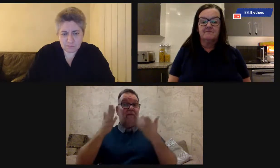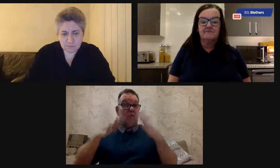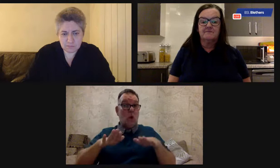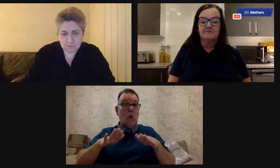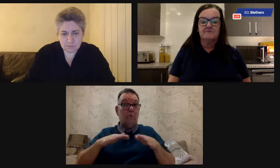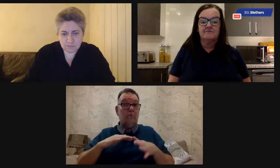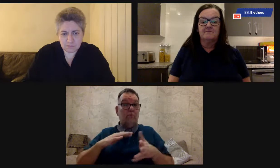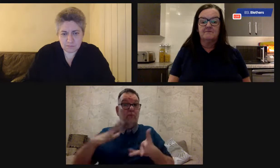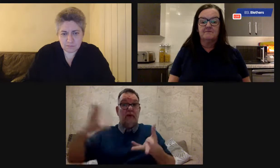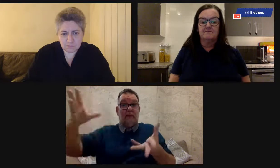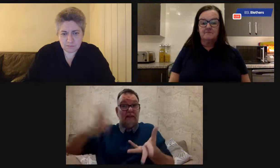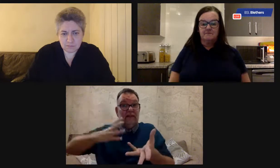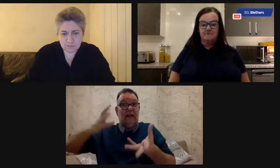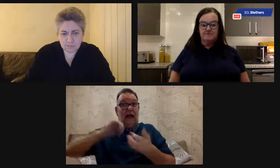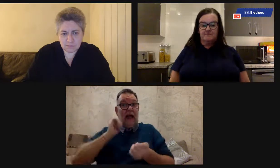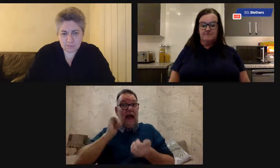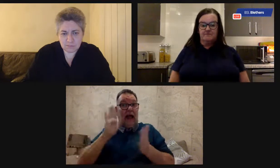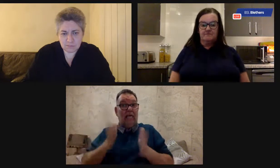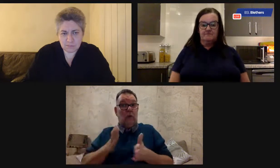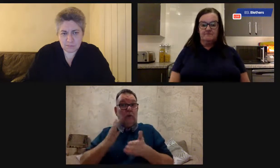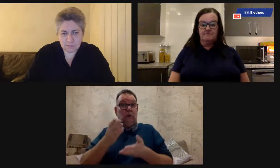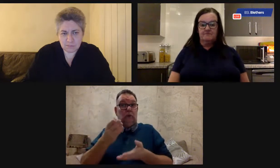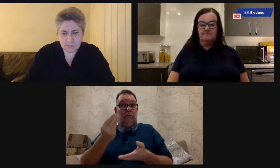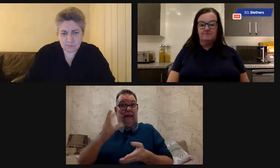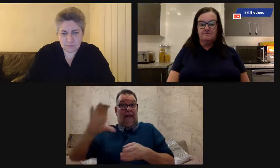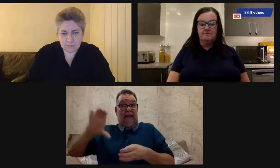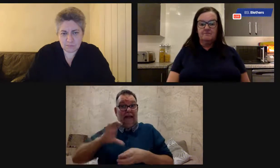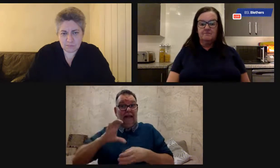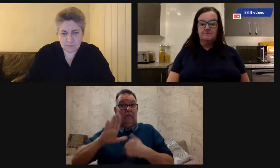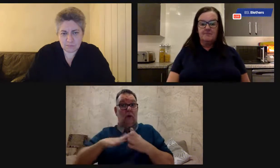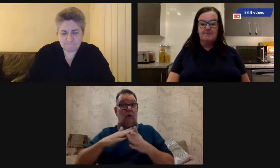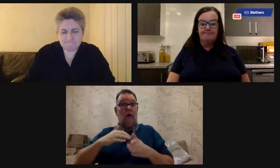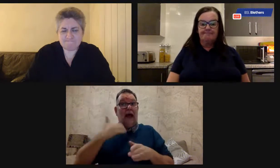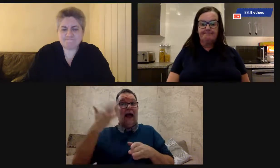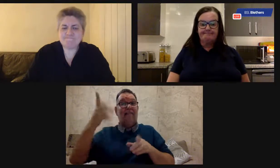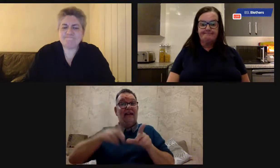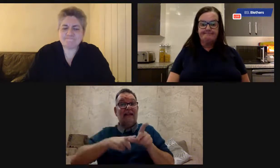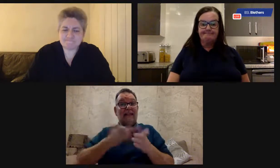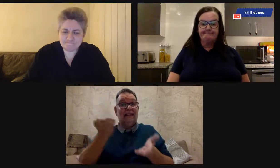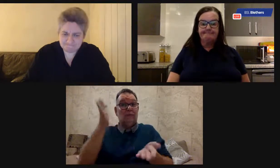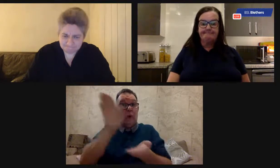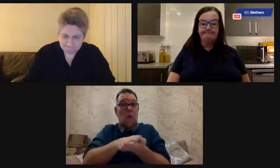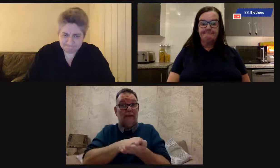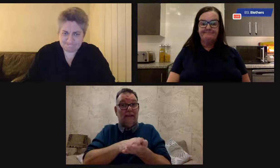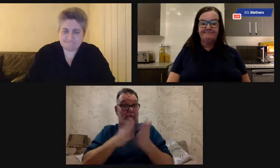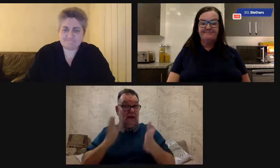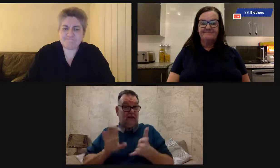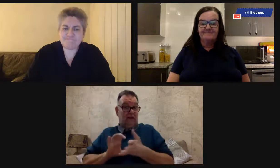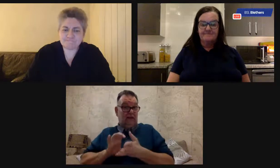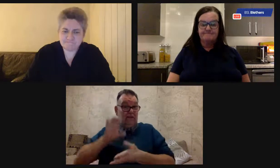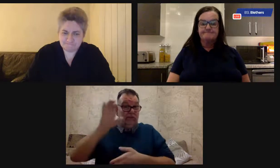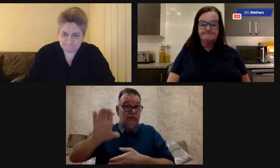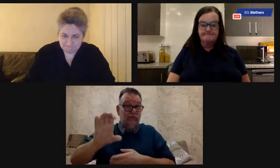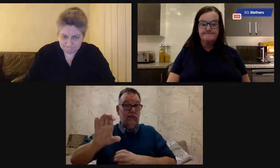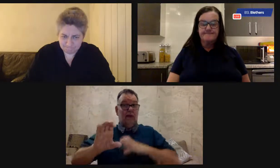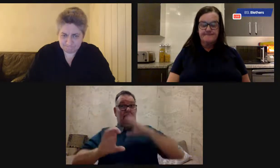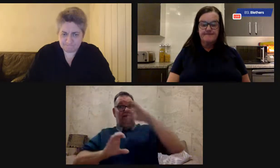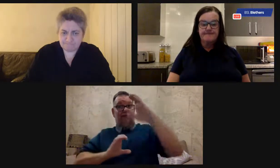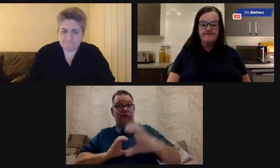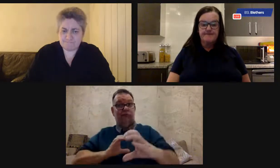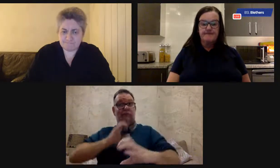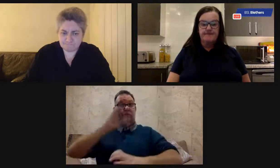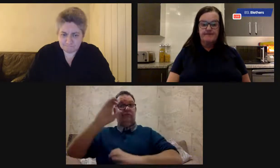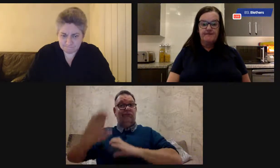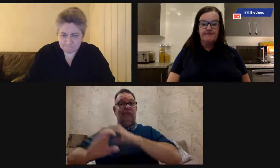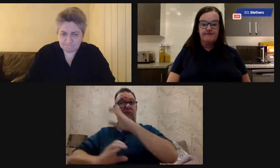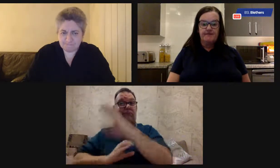for next year. And then we have to look at the finance we have to make sure that we put down a